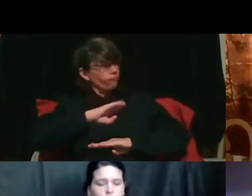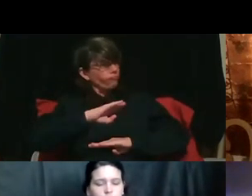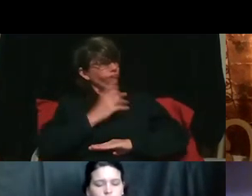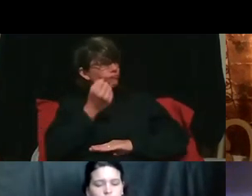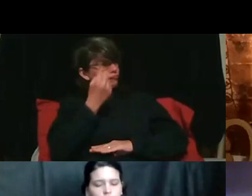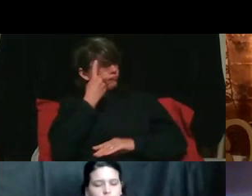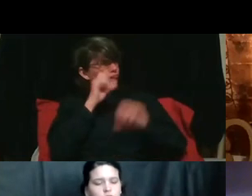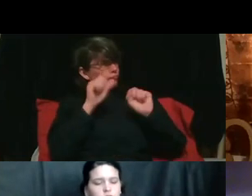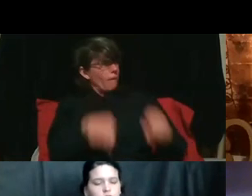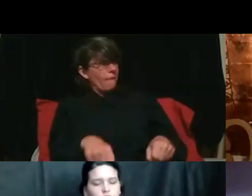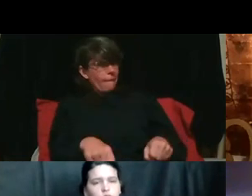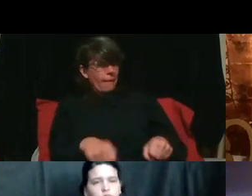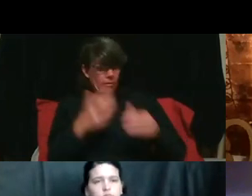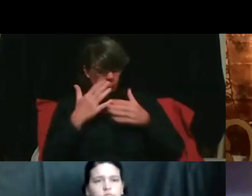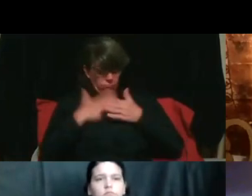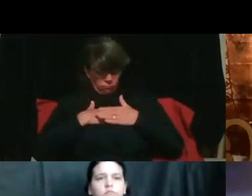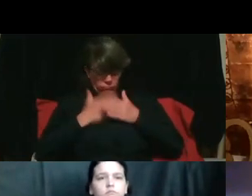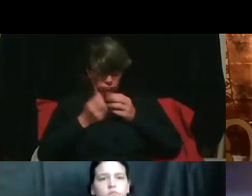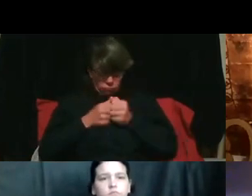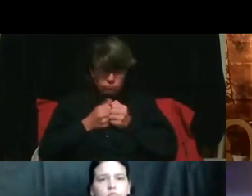Because if I open my heart